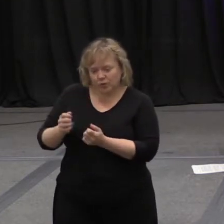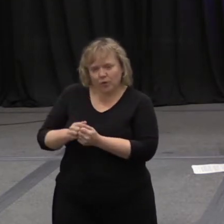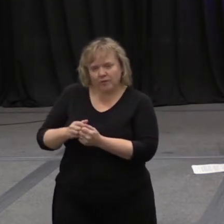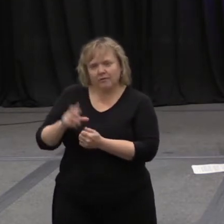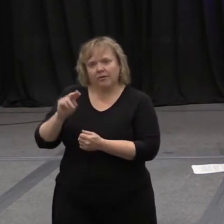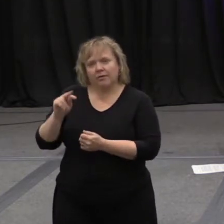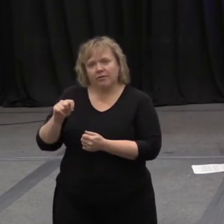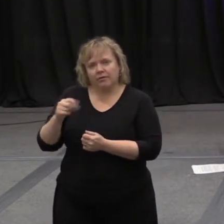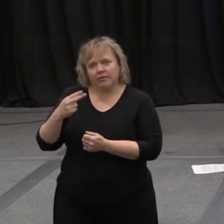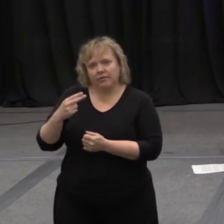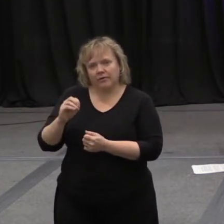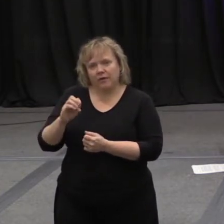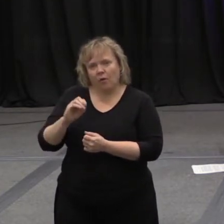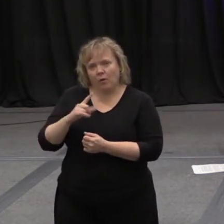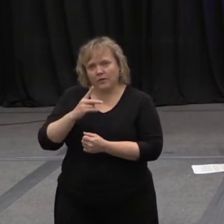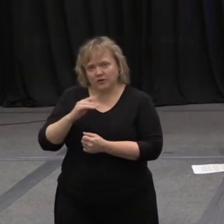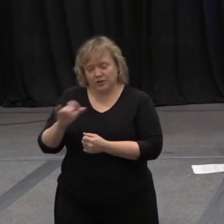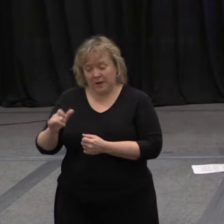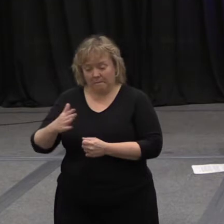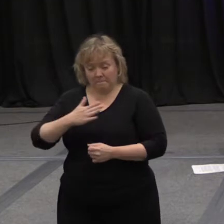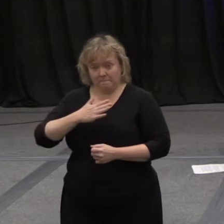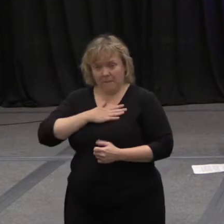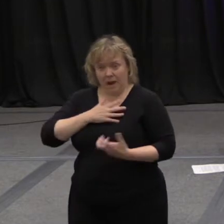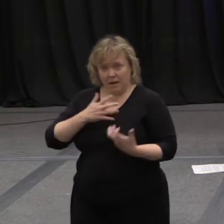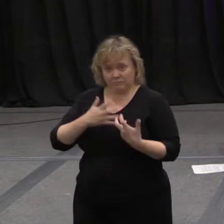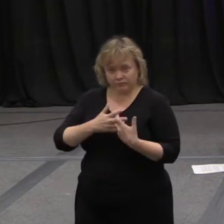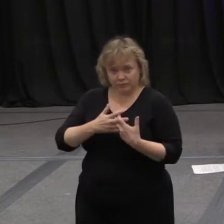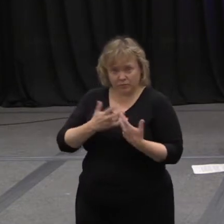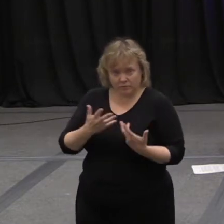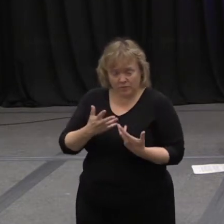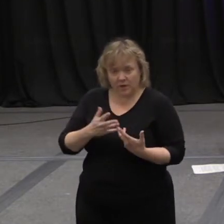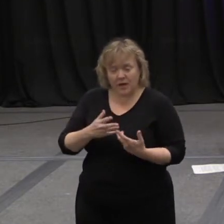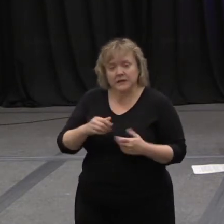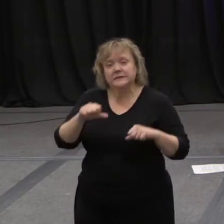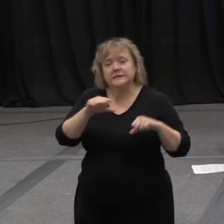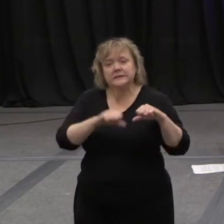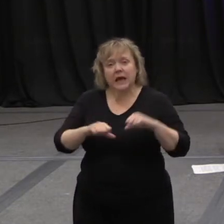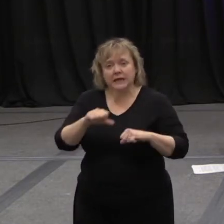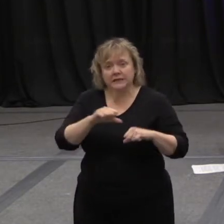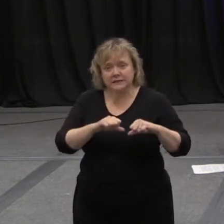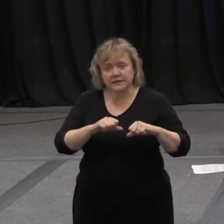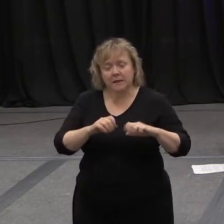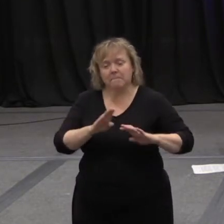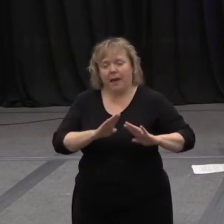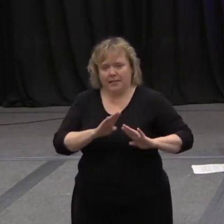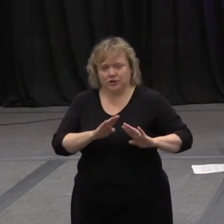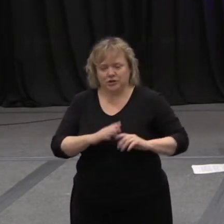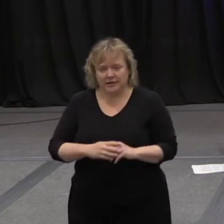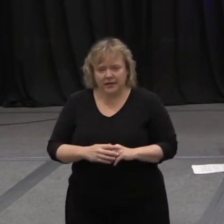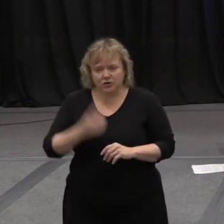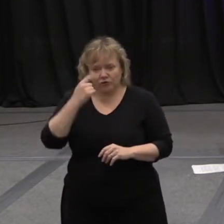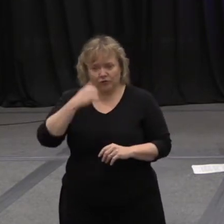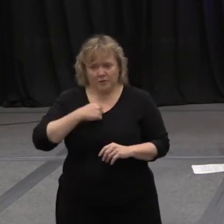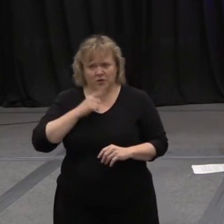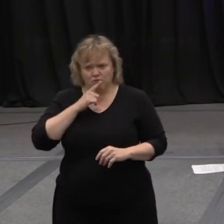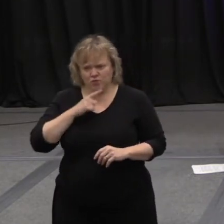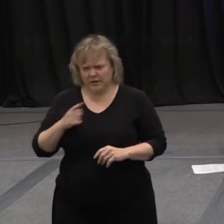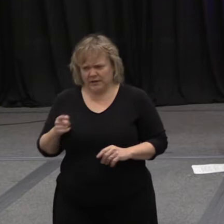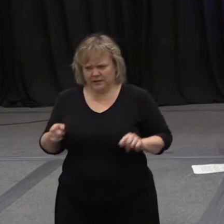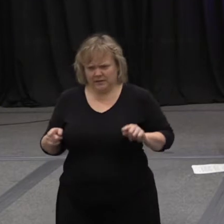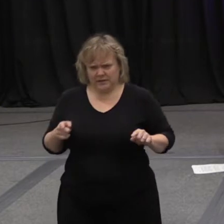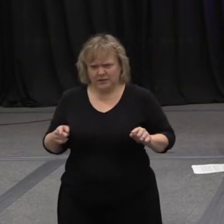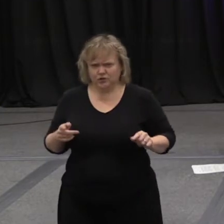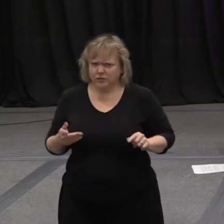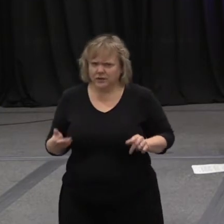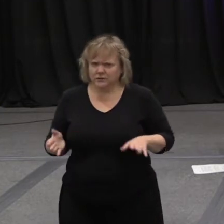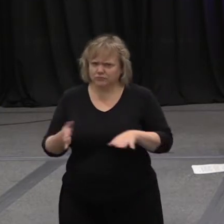in science and biology. And it turns out that the two overlap because, as Ellen